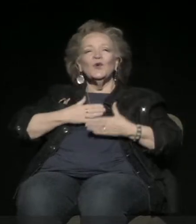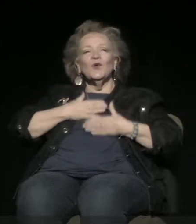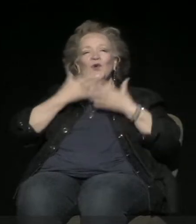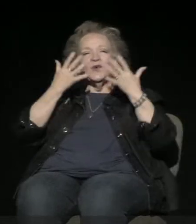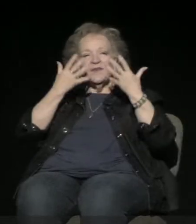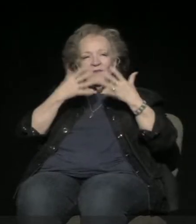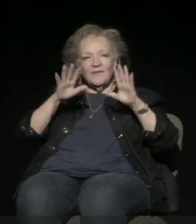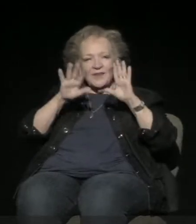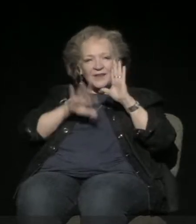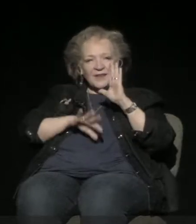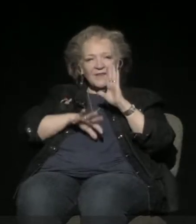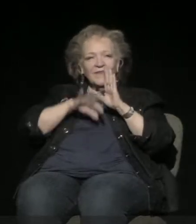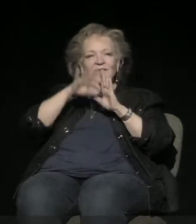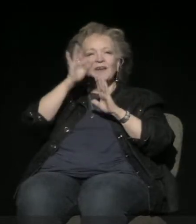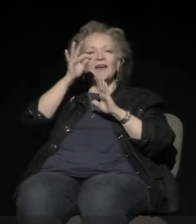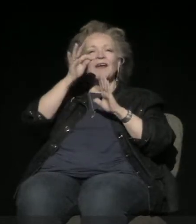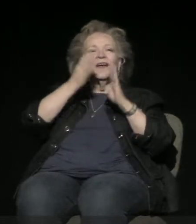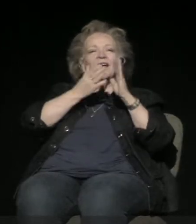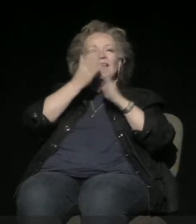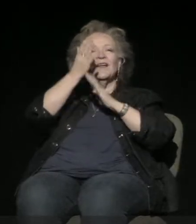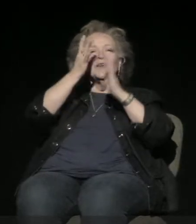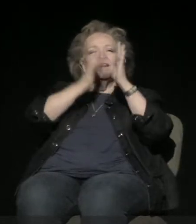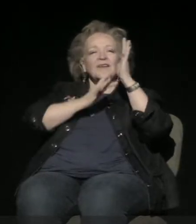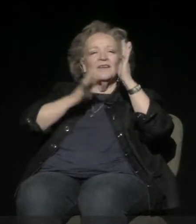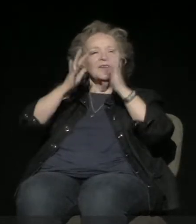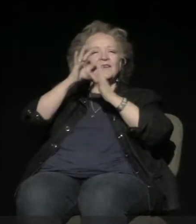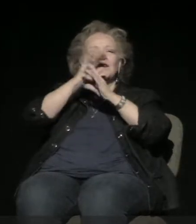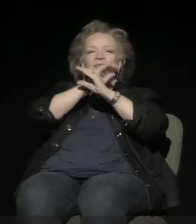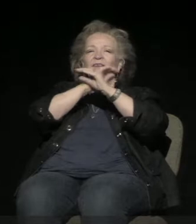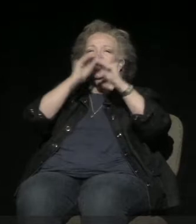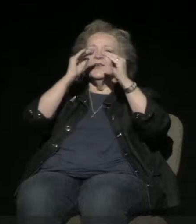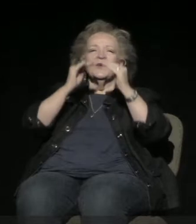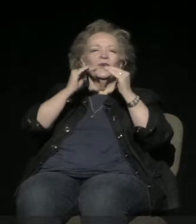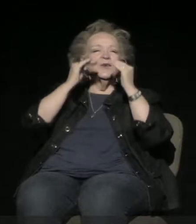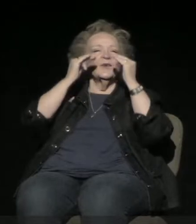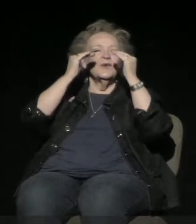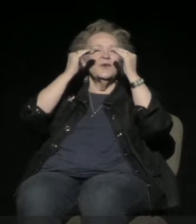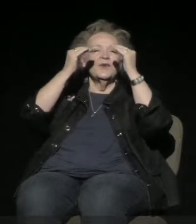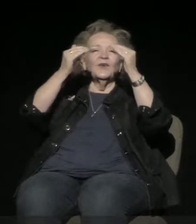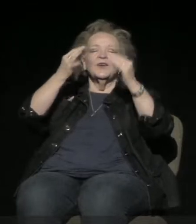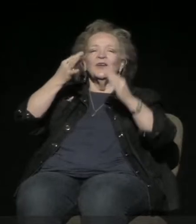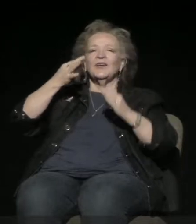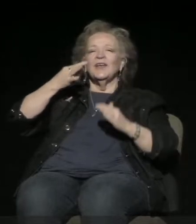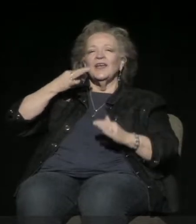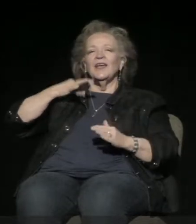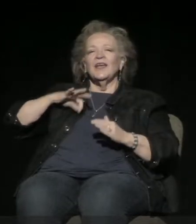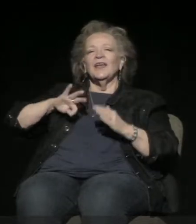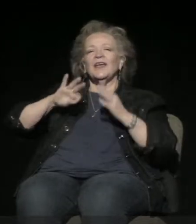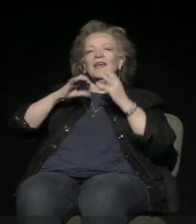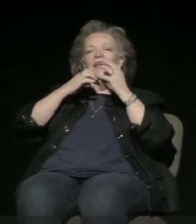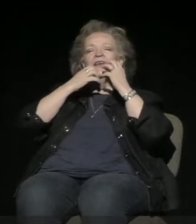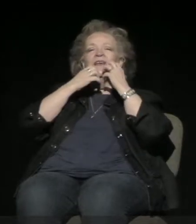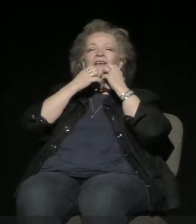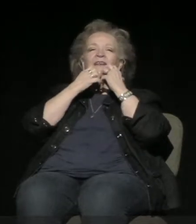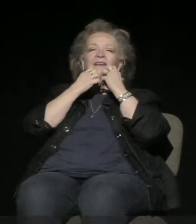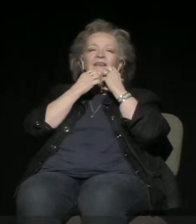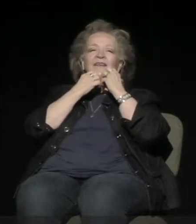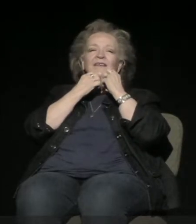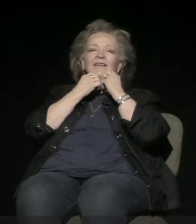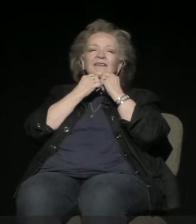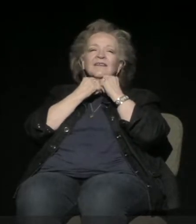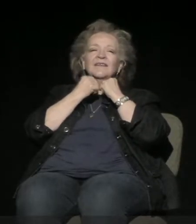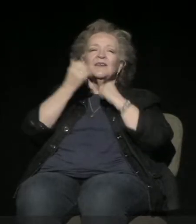Is Found There Is No Higher Game Knowing